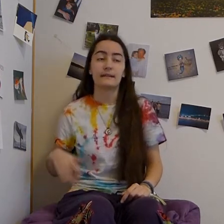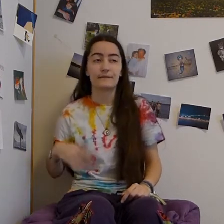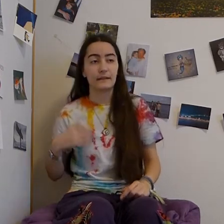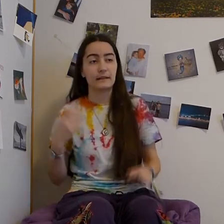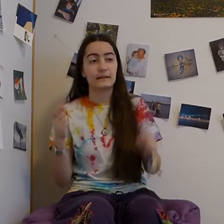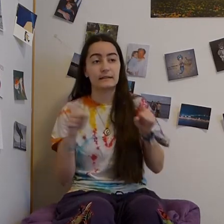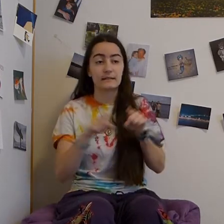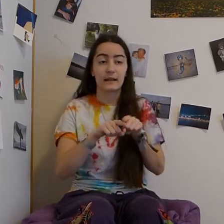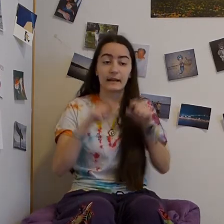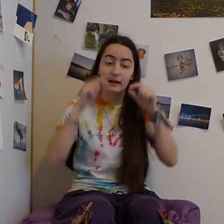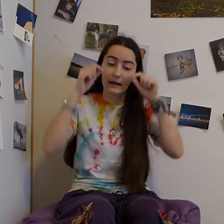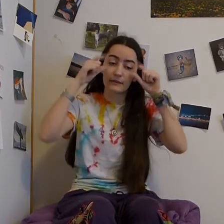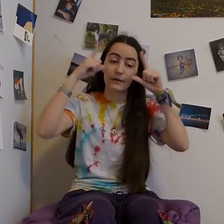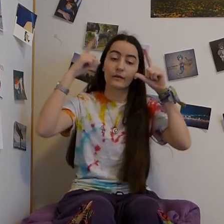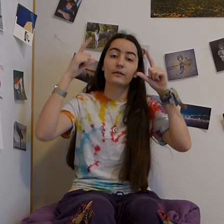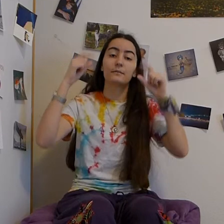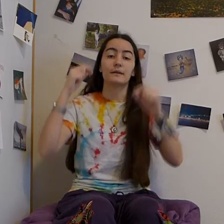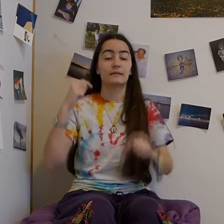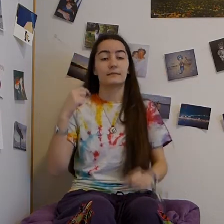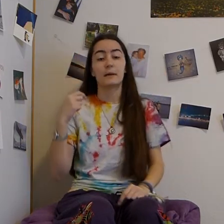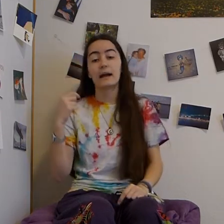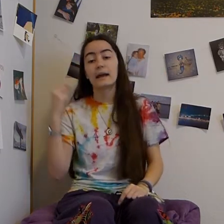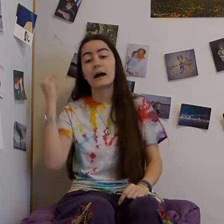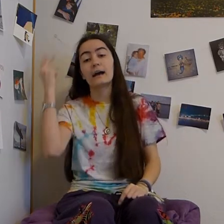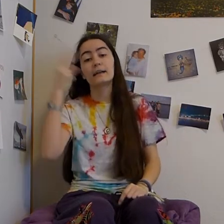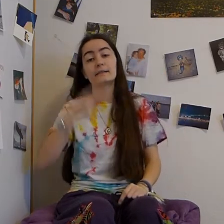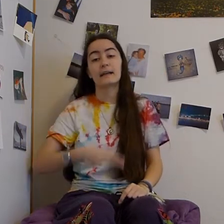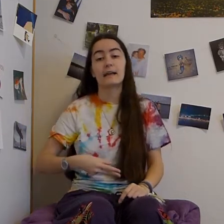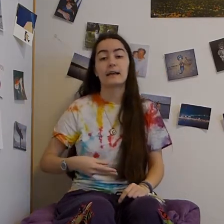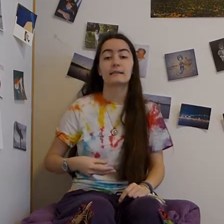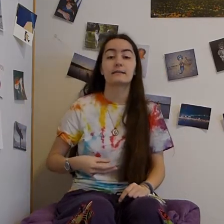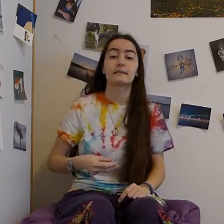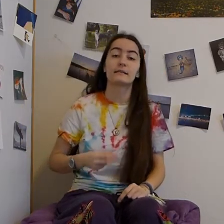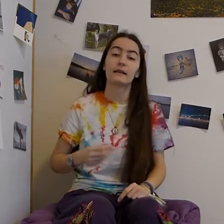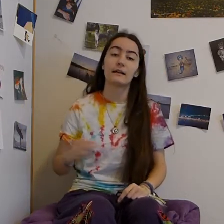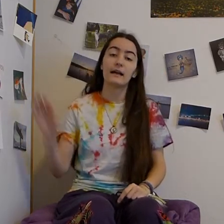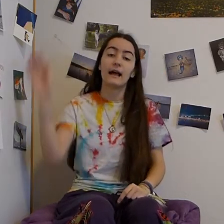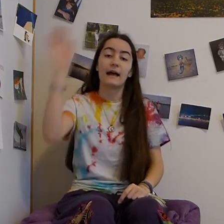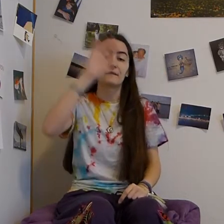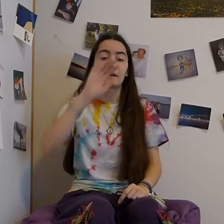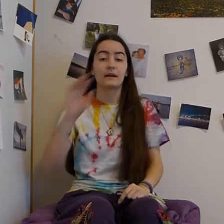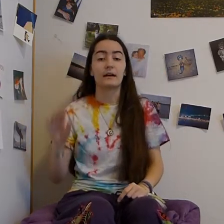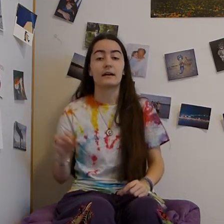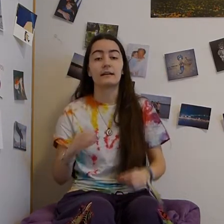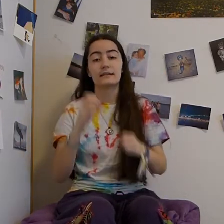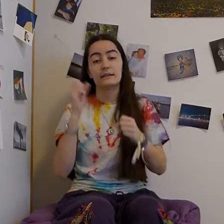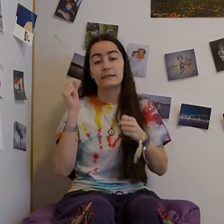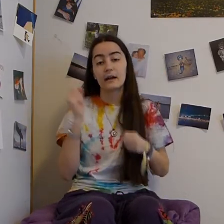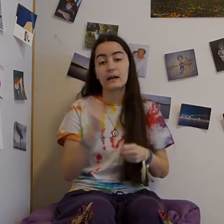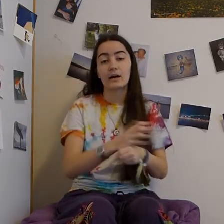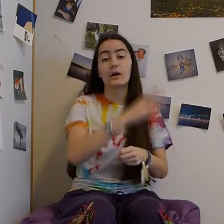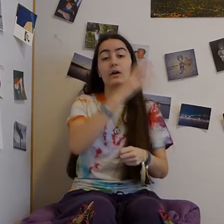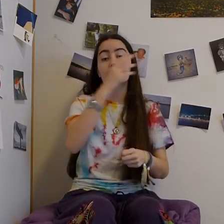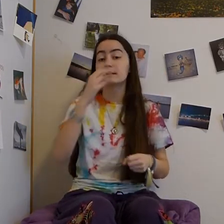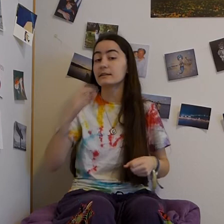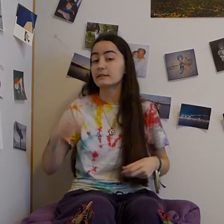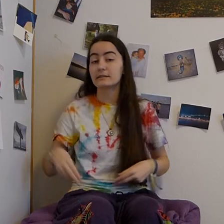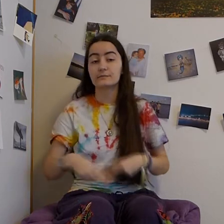It feels like I've opened my eyes again. And the colours are golden and